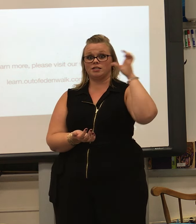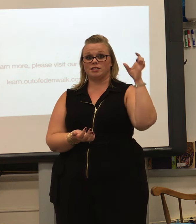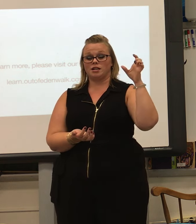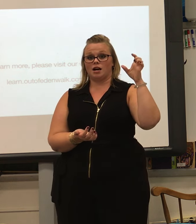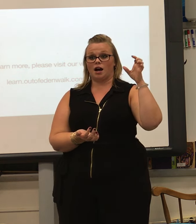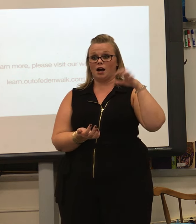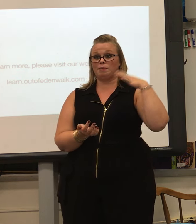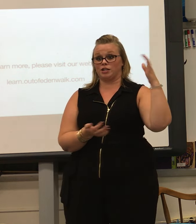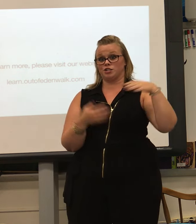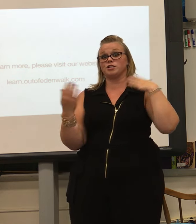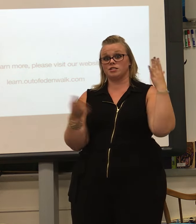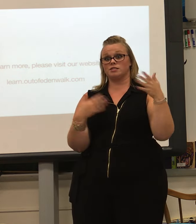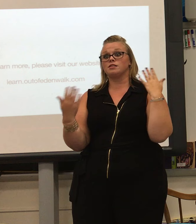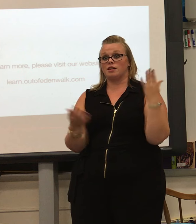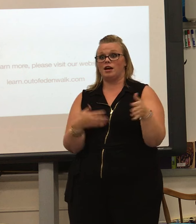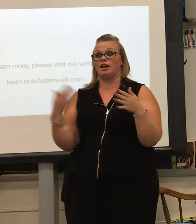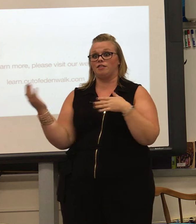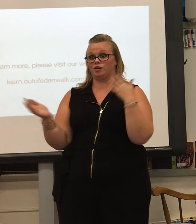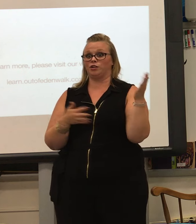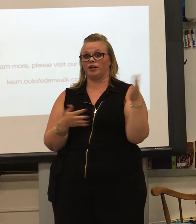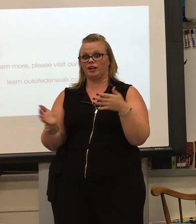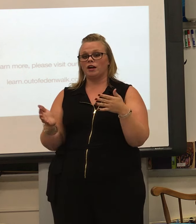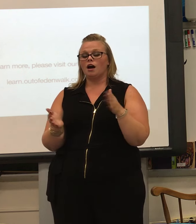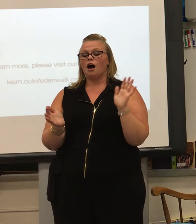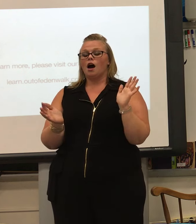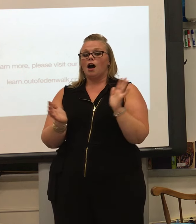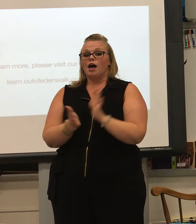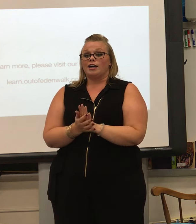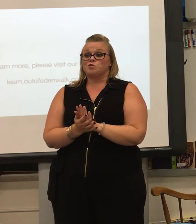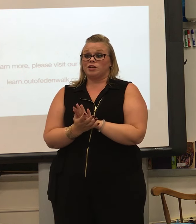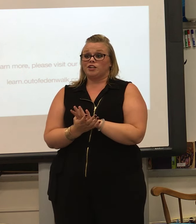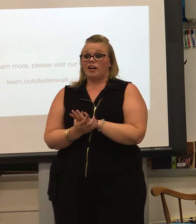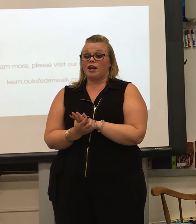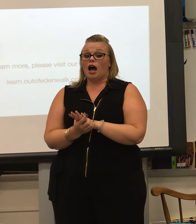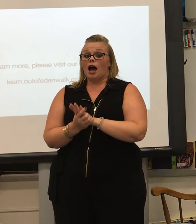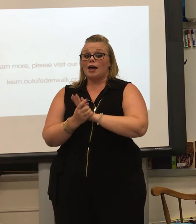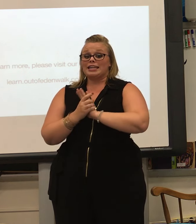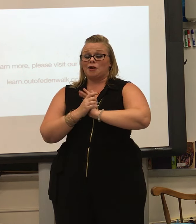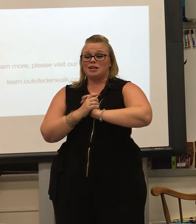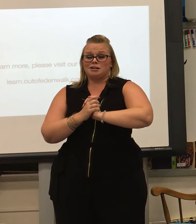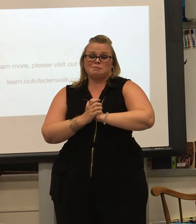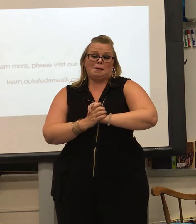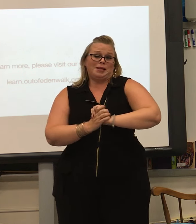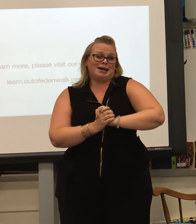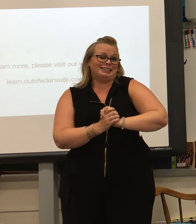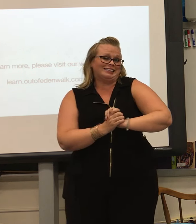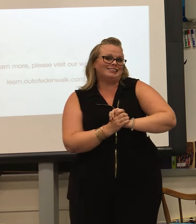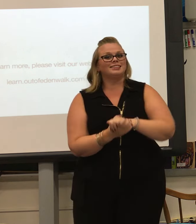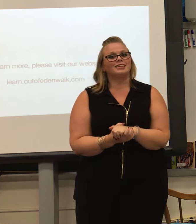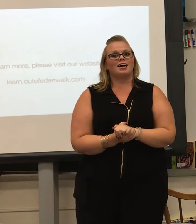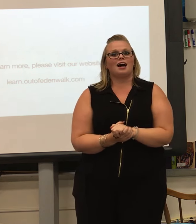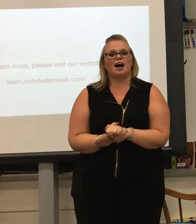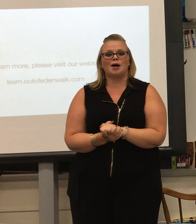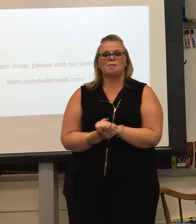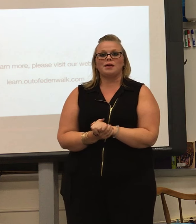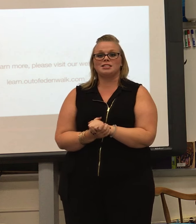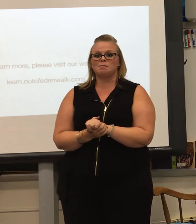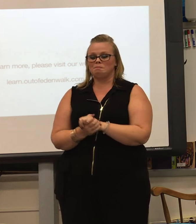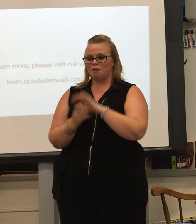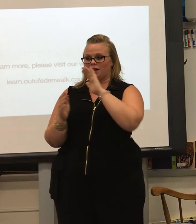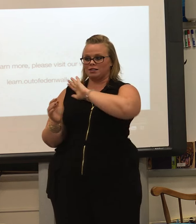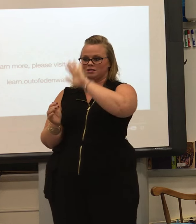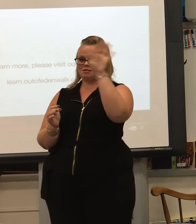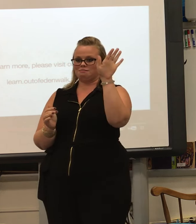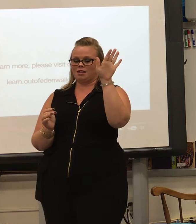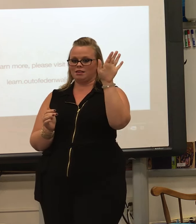different pictures and their learning. It's really great. Now here's my plug. And